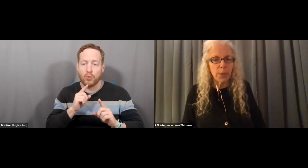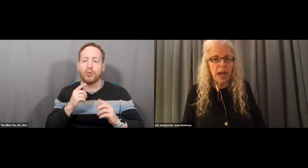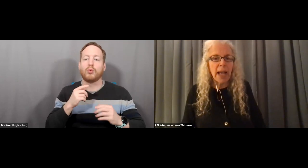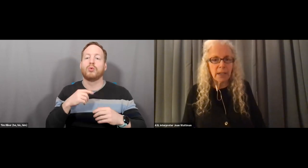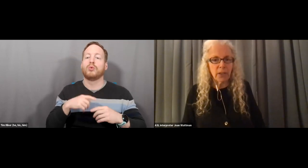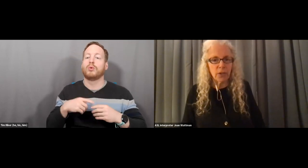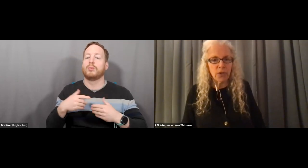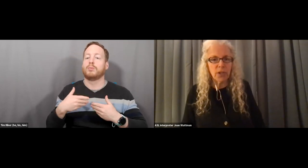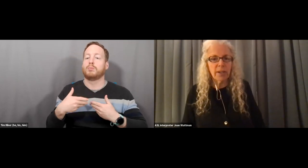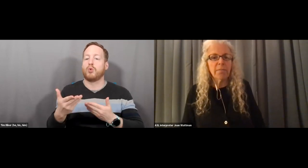would act on those.